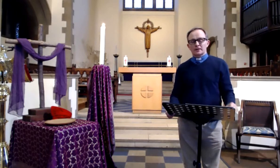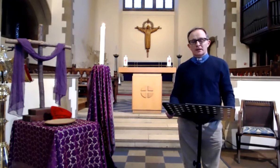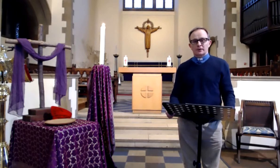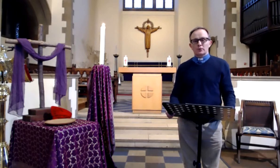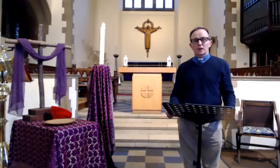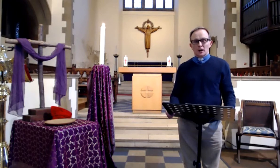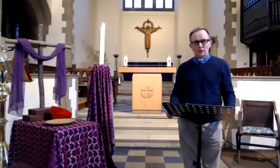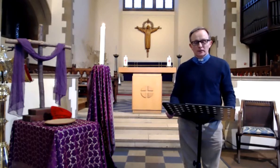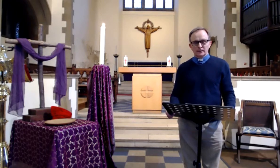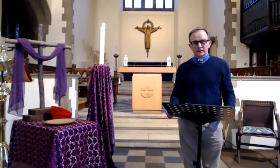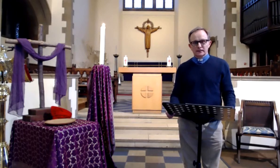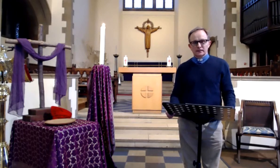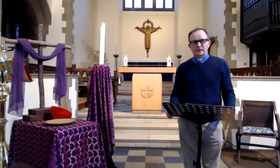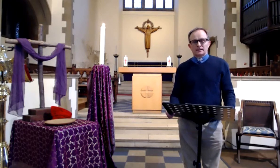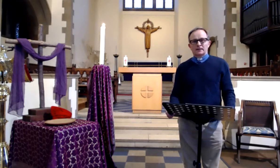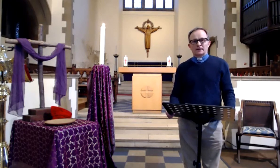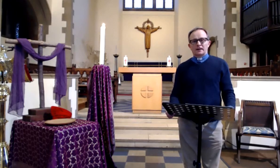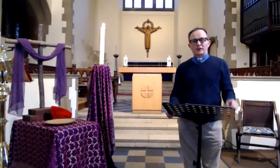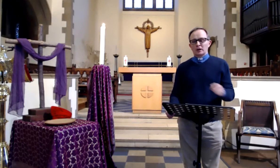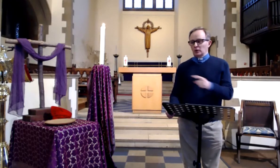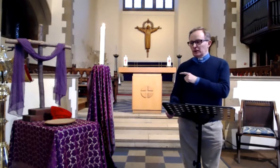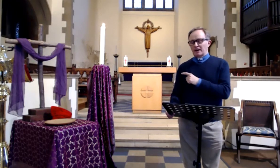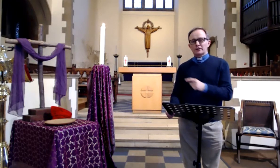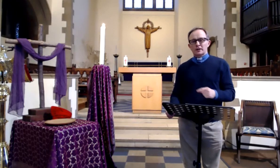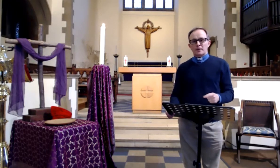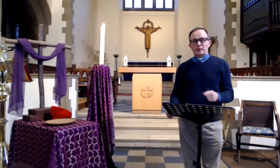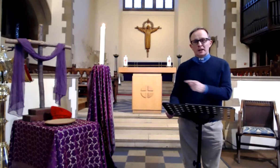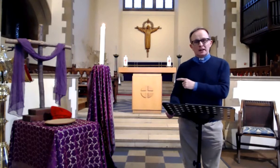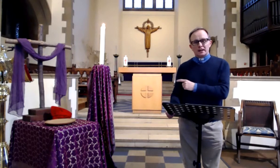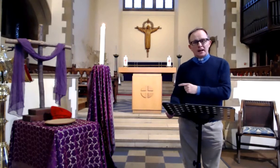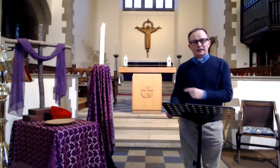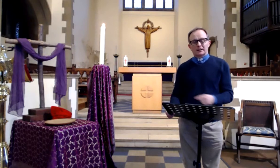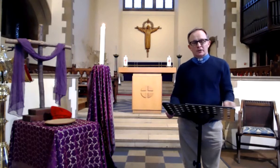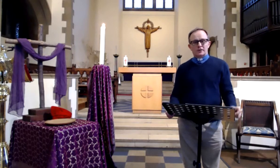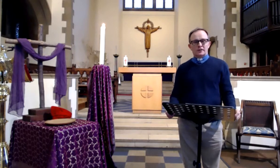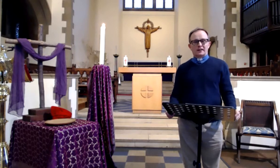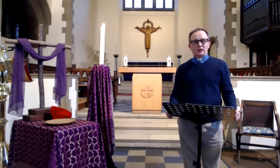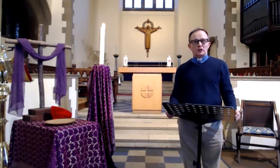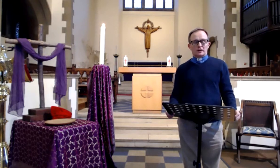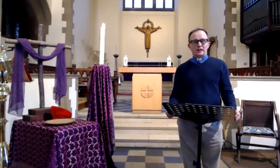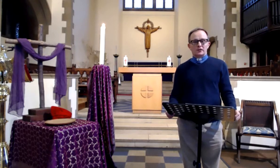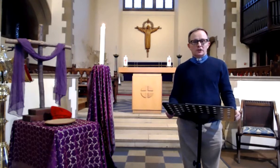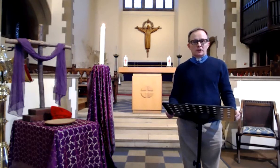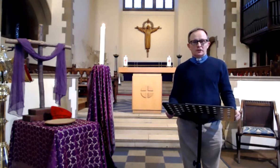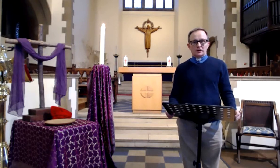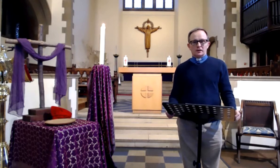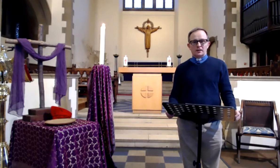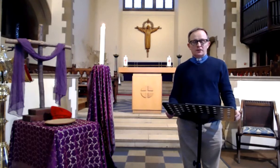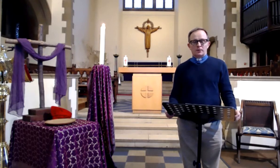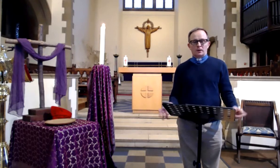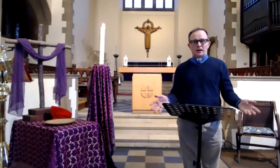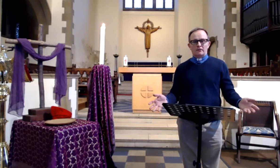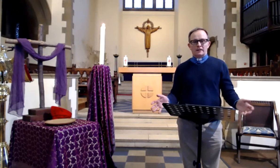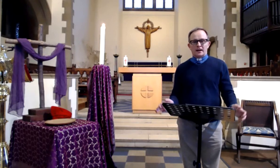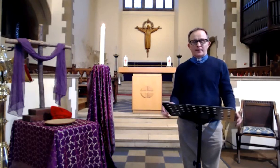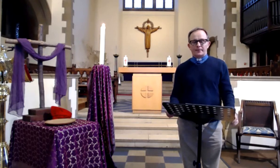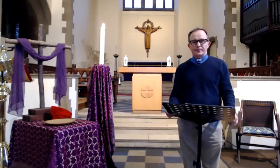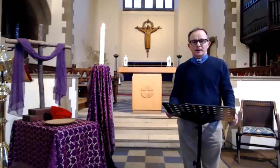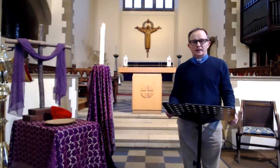if you know. If you can look around you, there's a particular colour you can see a lot in church. Can you see what colour is that? That gives